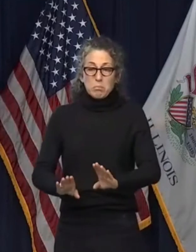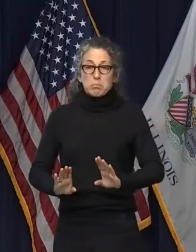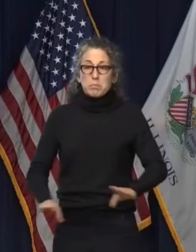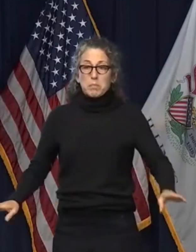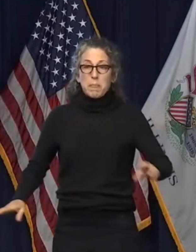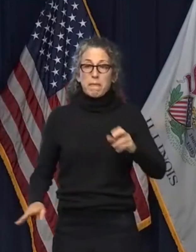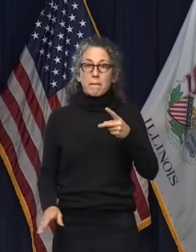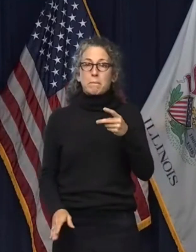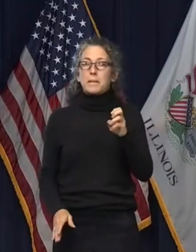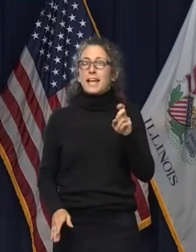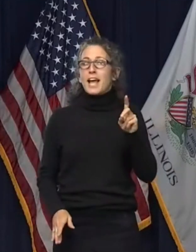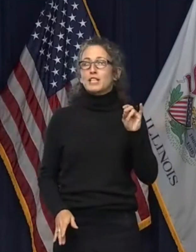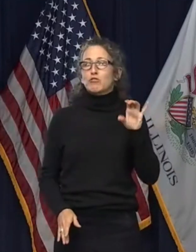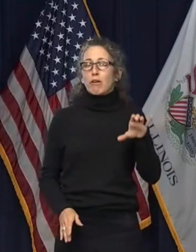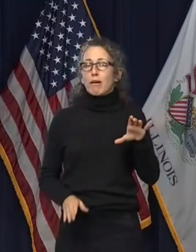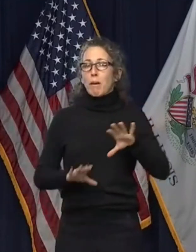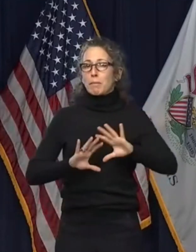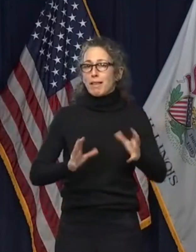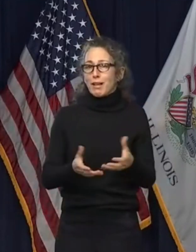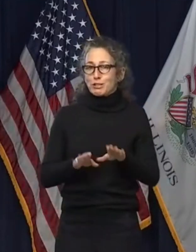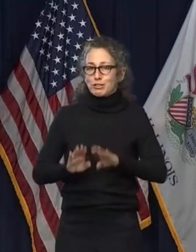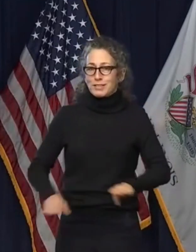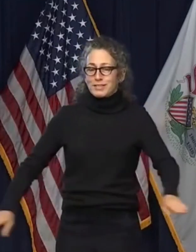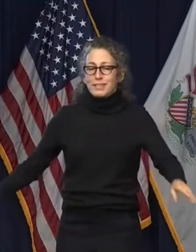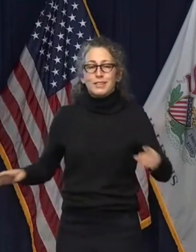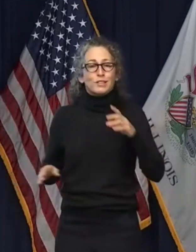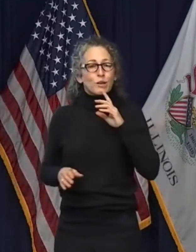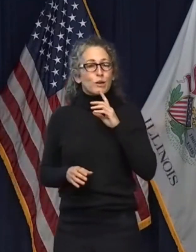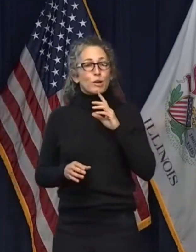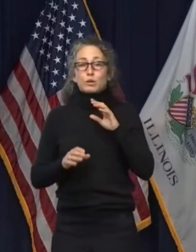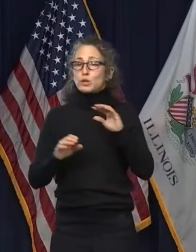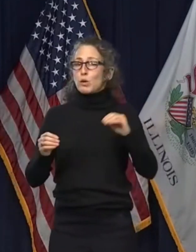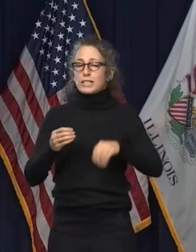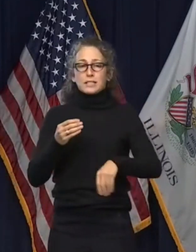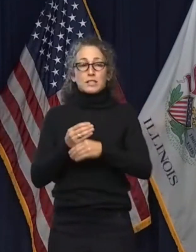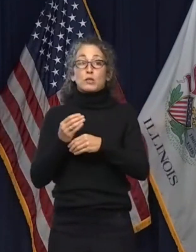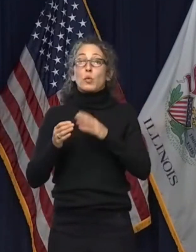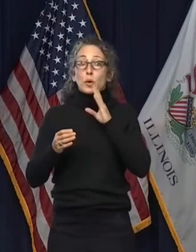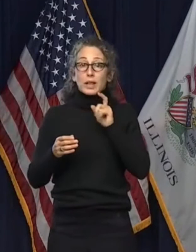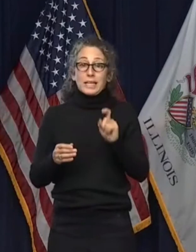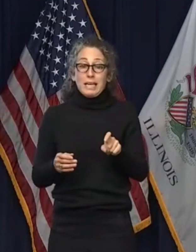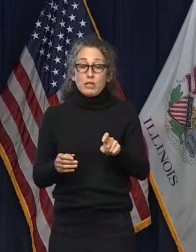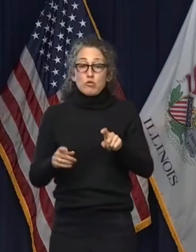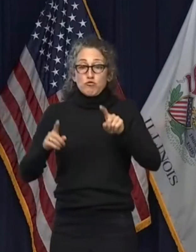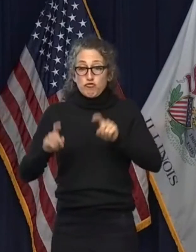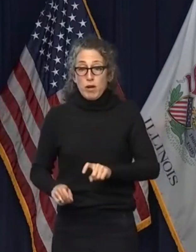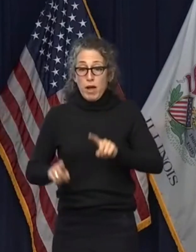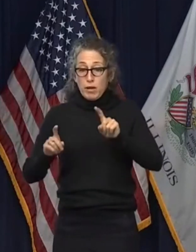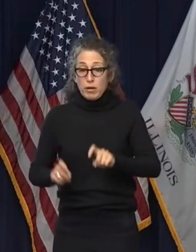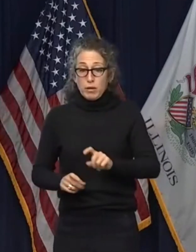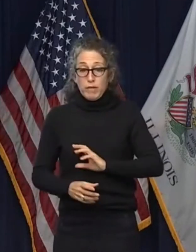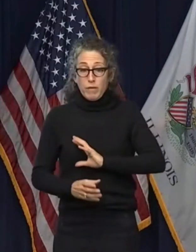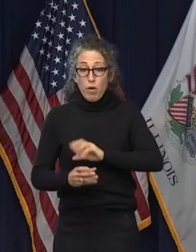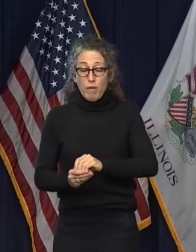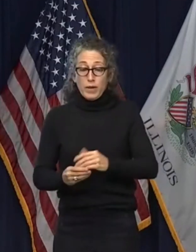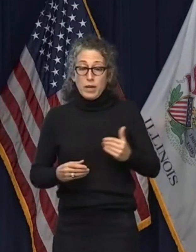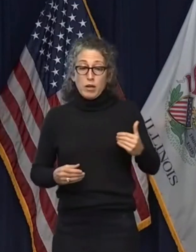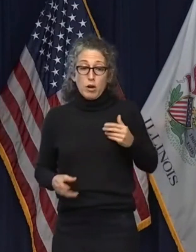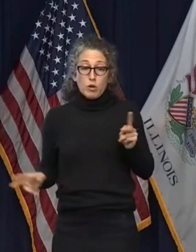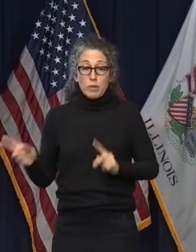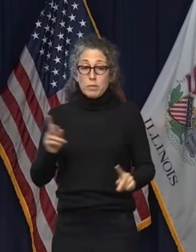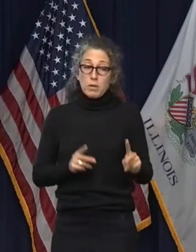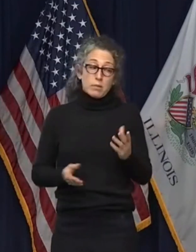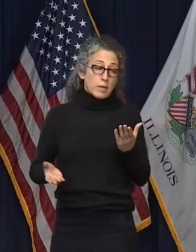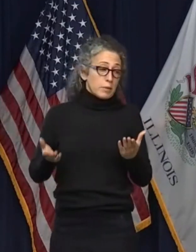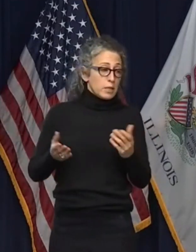population. It would have to be where there will be additional trials done that involve younger people. Maybe